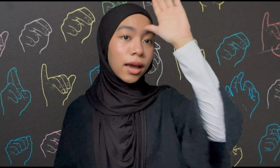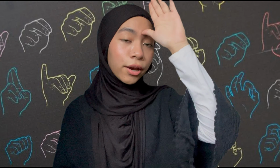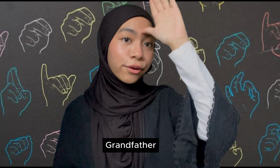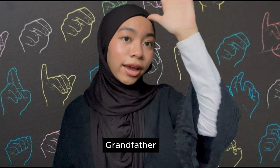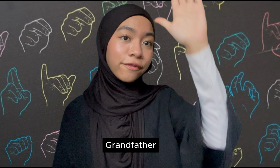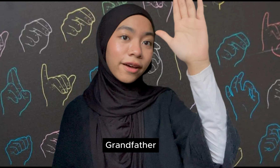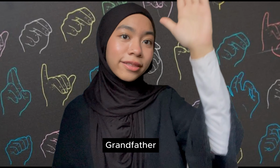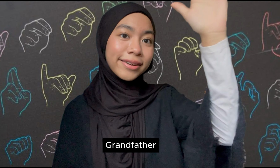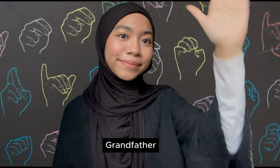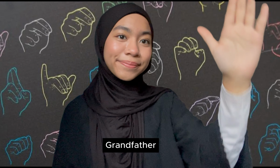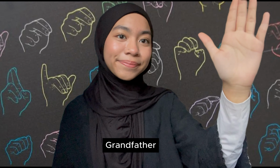Grandfather.